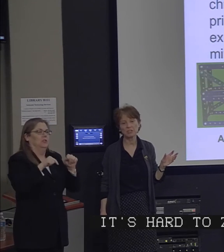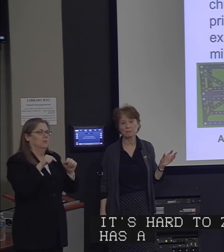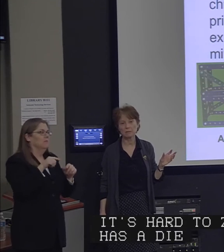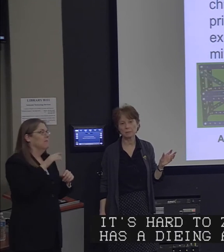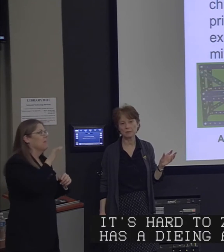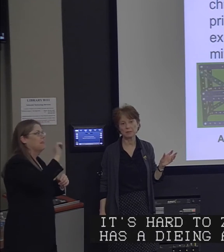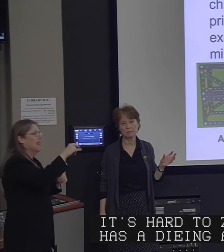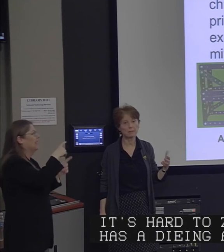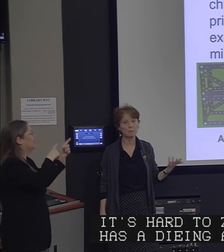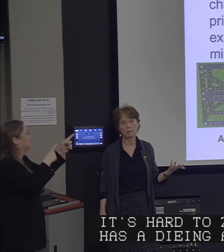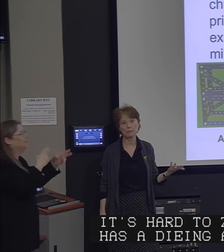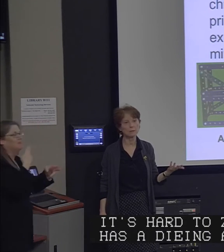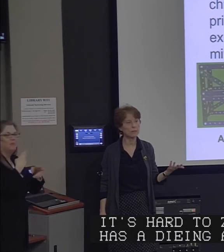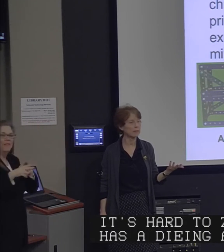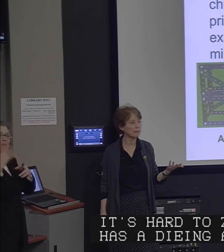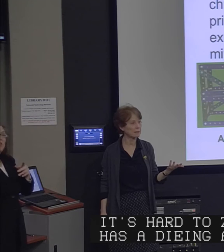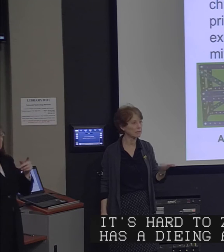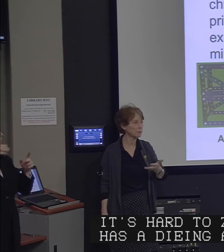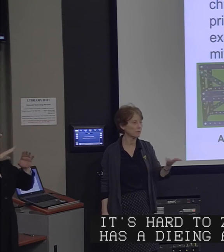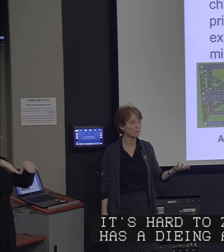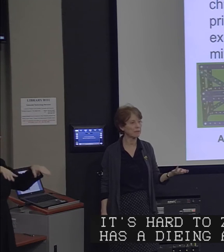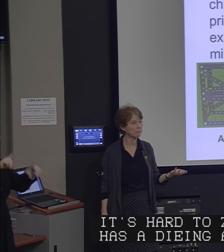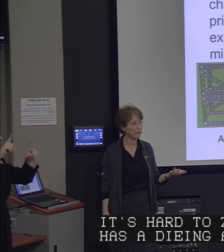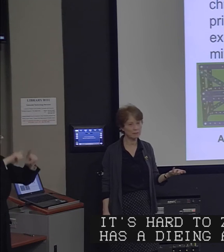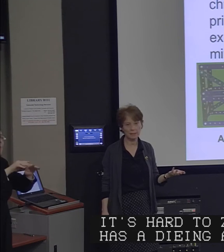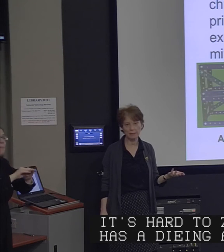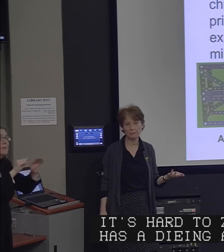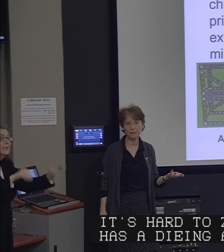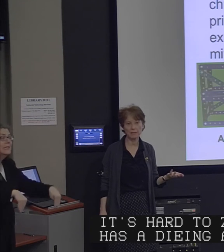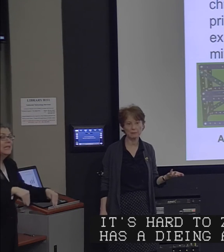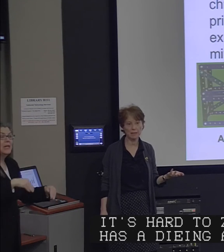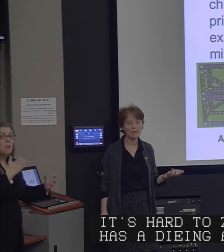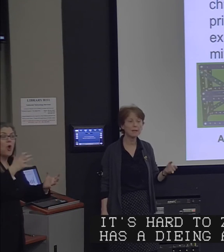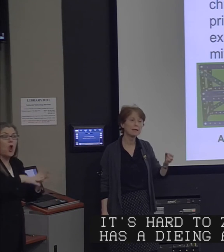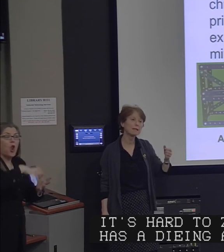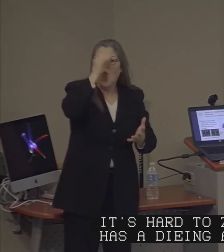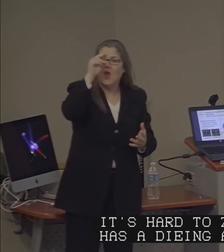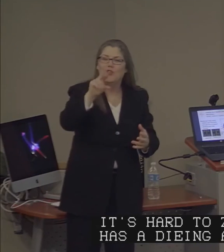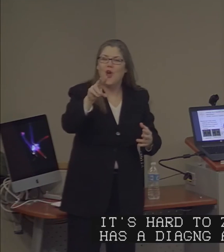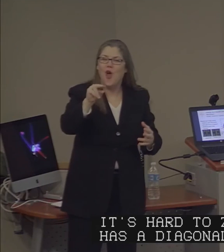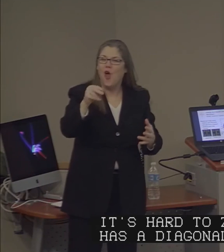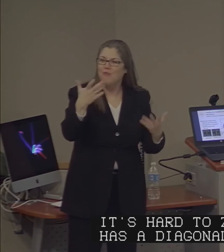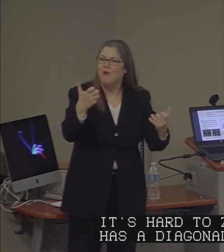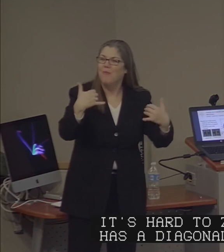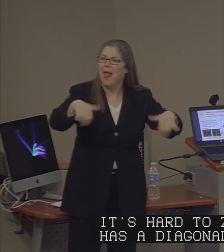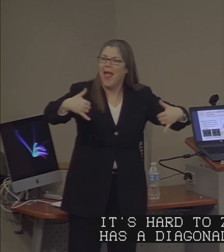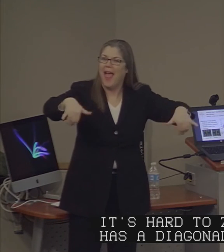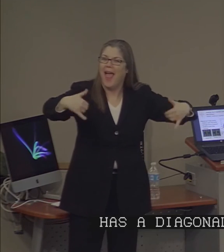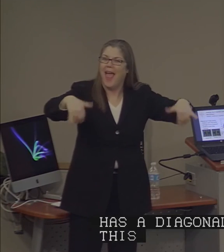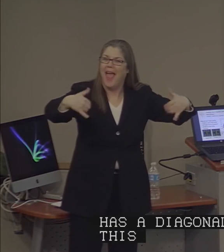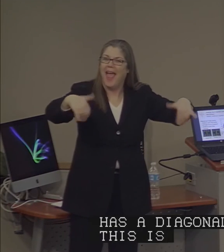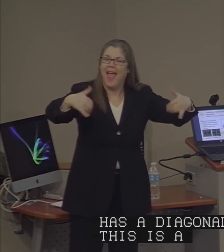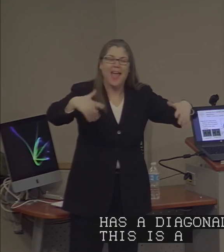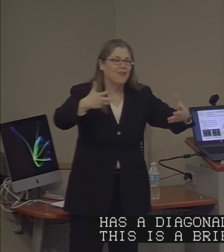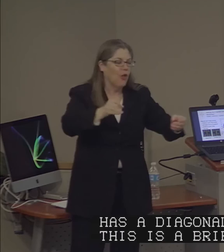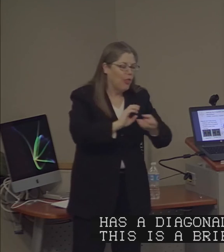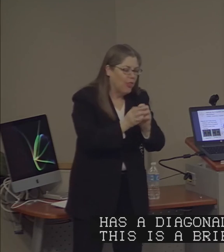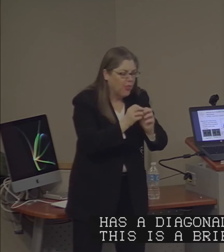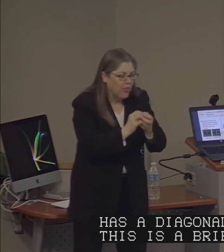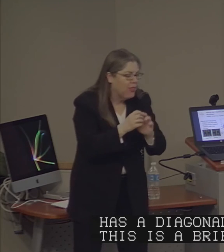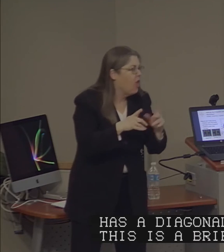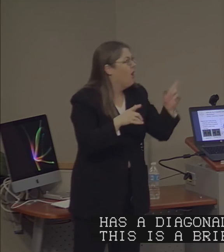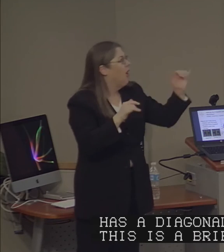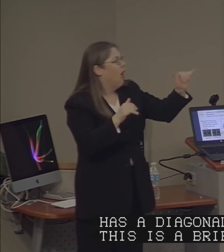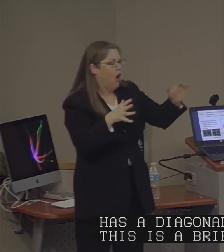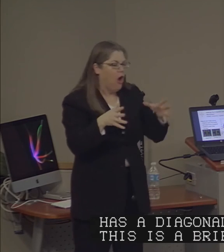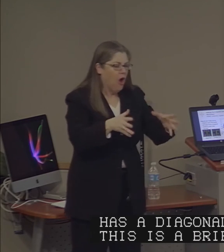to a children's museum, they don't want to learn anything. They just want to run around and have fun, right? So they just go and they shake these things and they see which